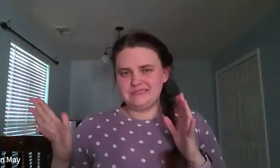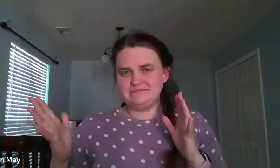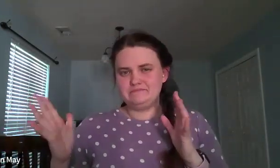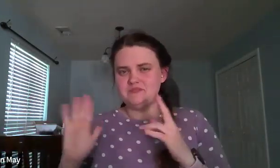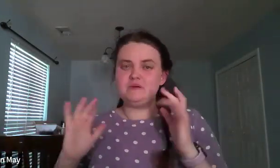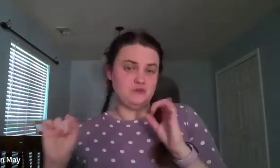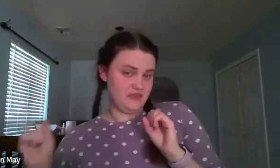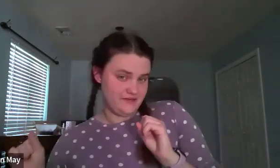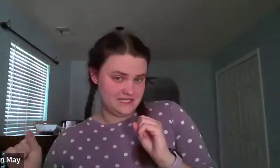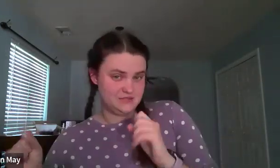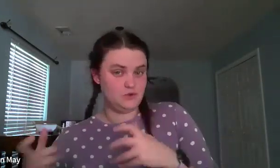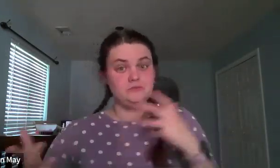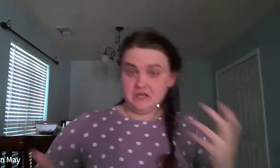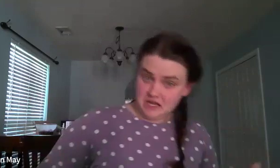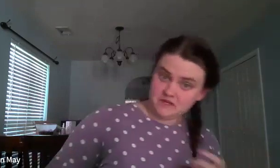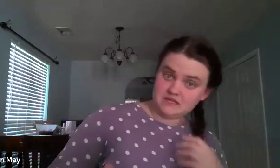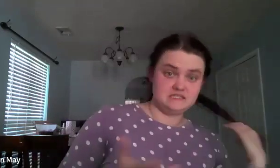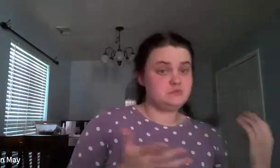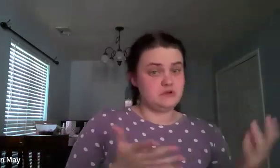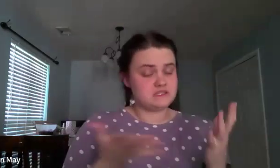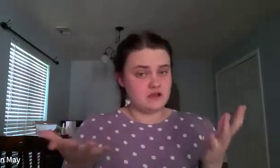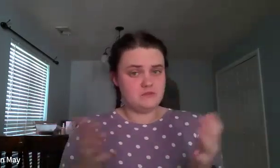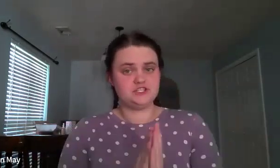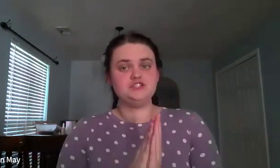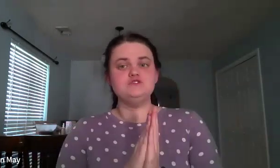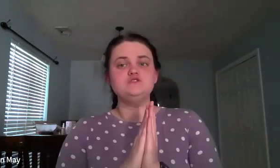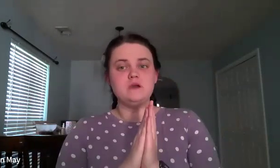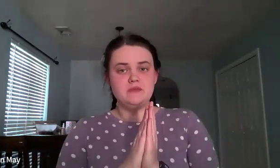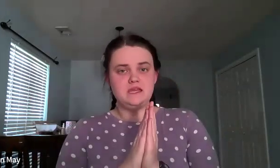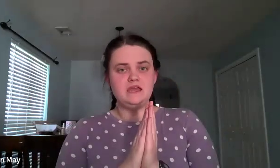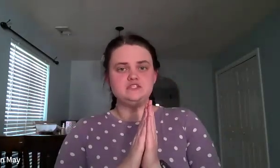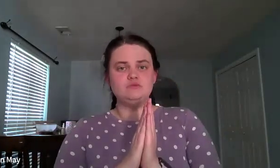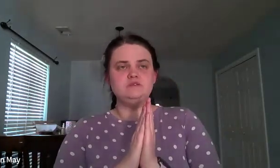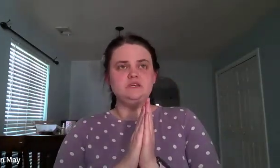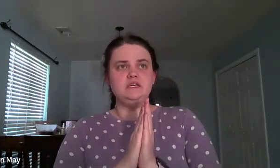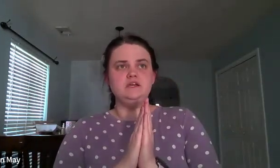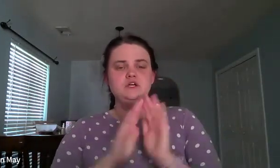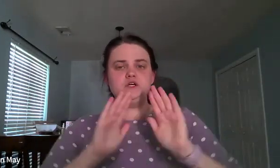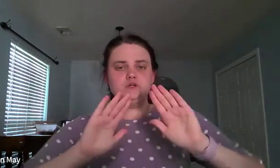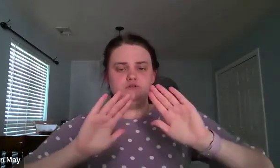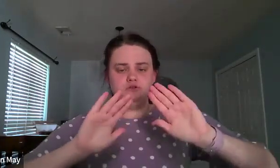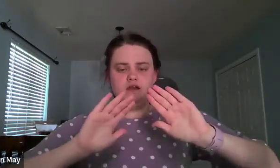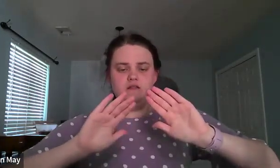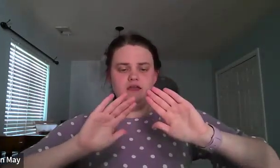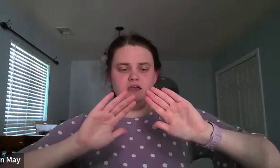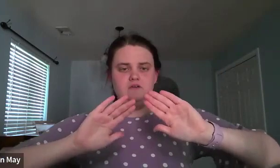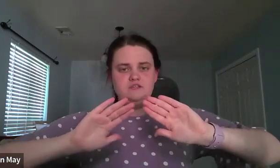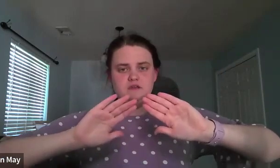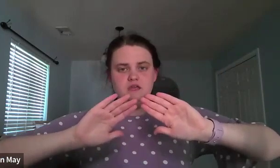always, some people don't think of it as a sport, but it can be, it is a sport, it's got a competition. So swimming is going to be, you kind of like have these hands